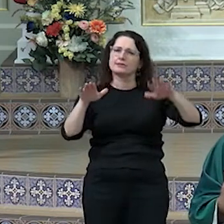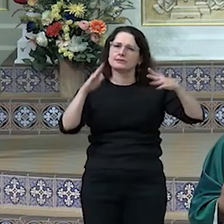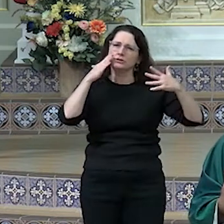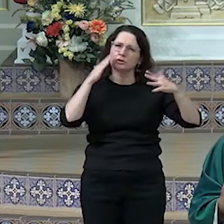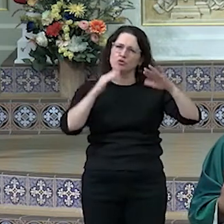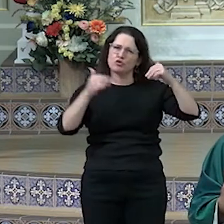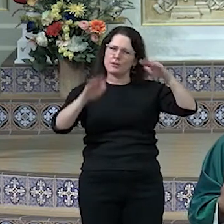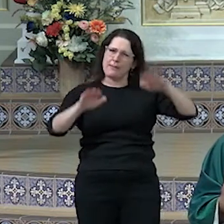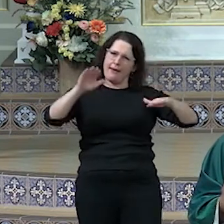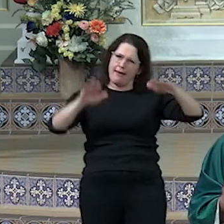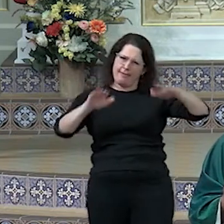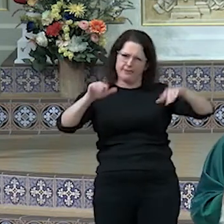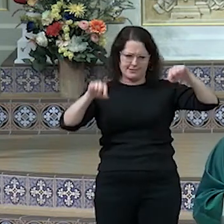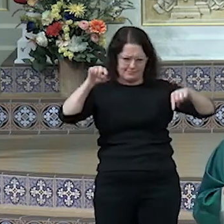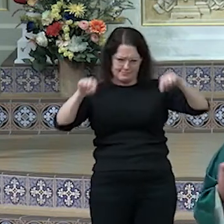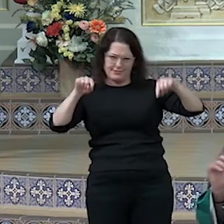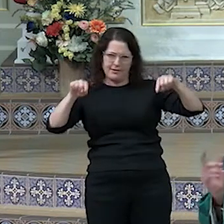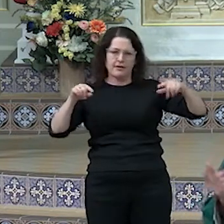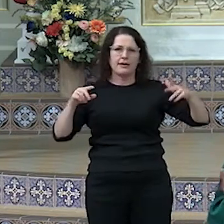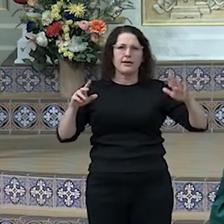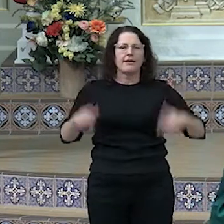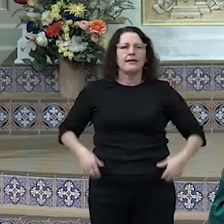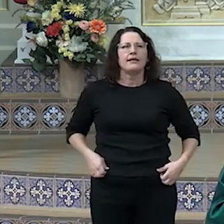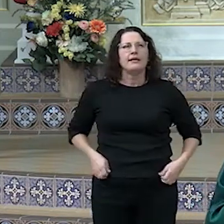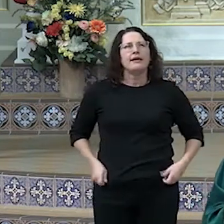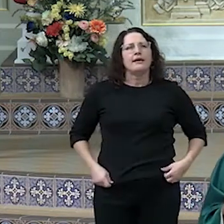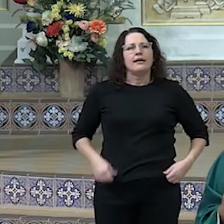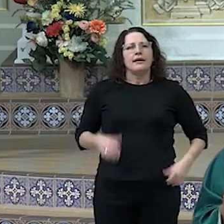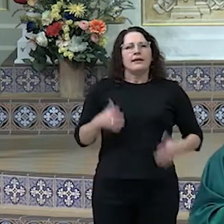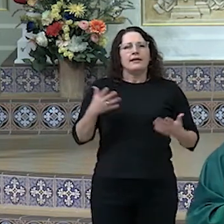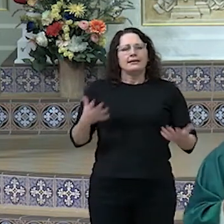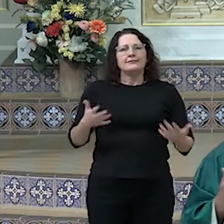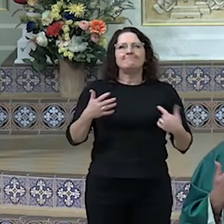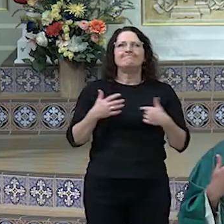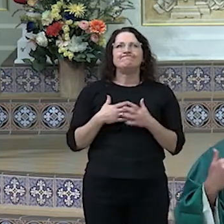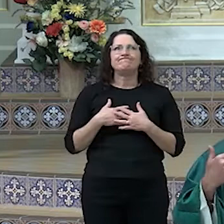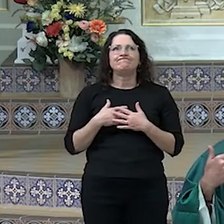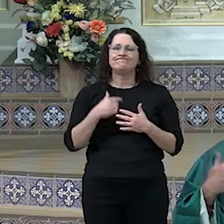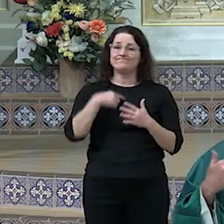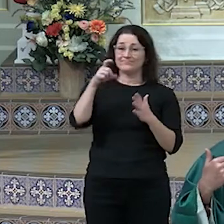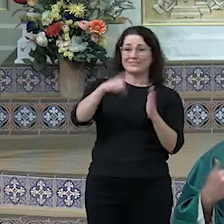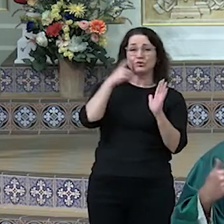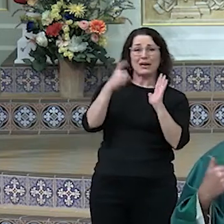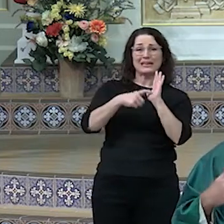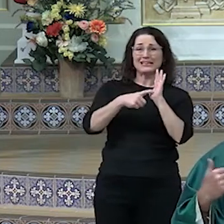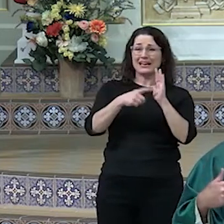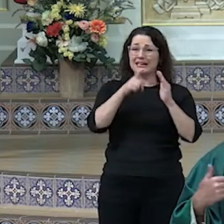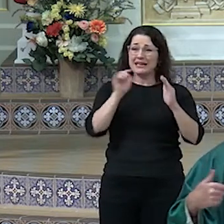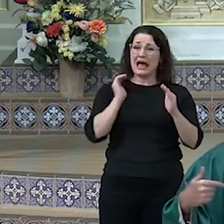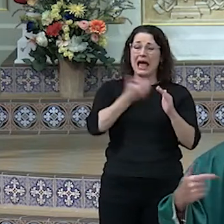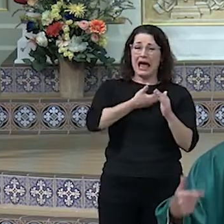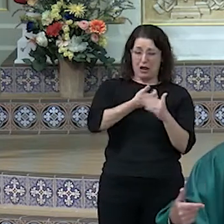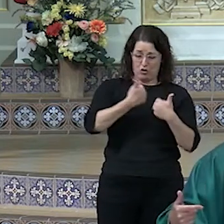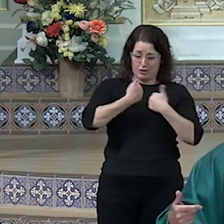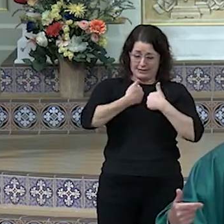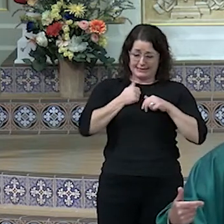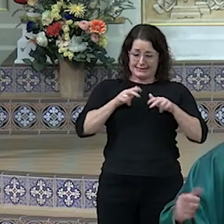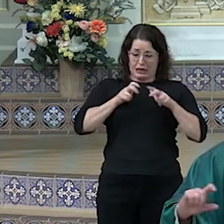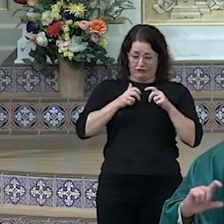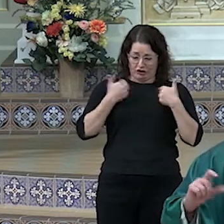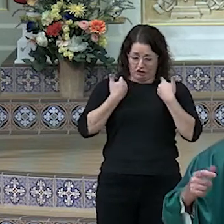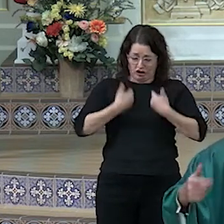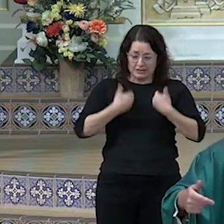adult. That I need to recognize that ego is a part of the way God created all of